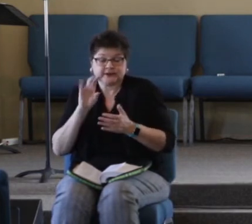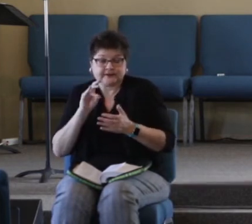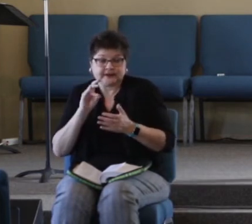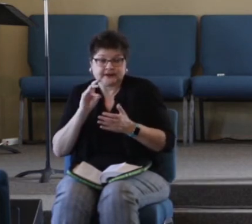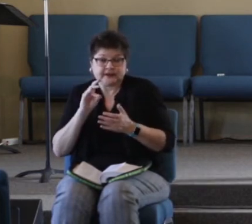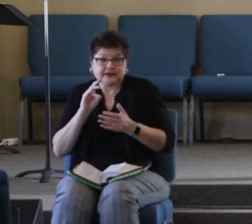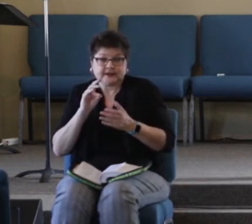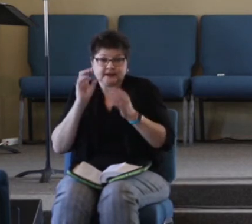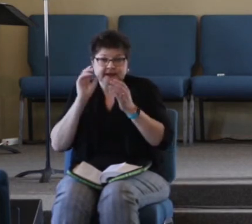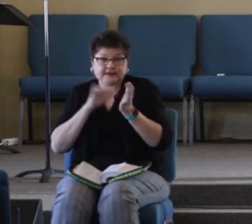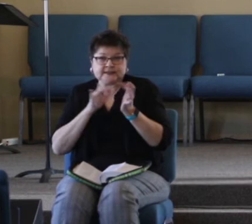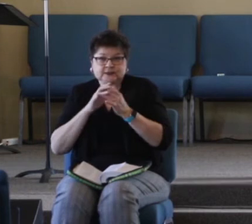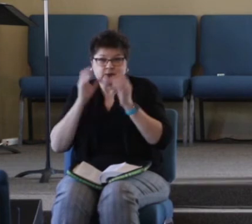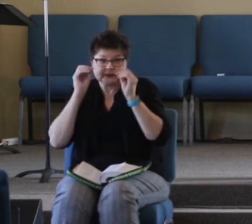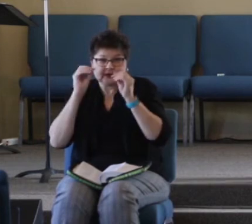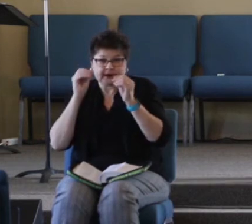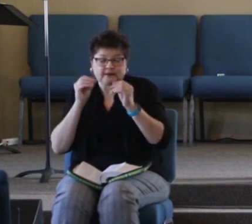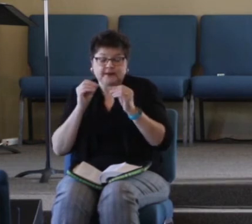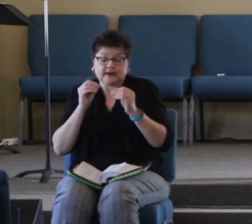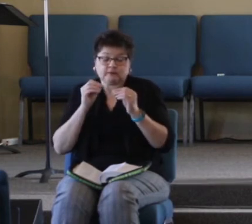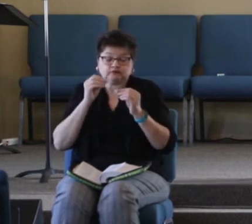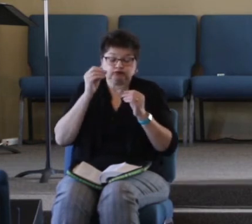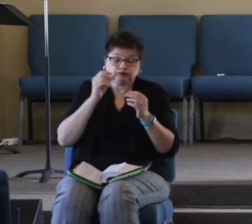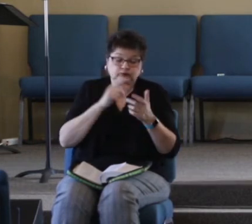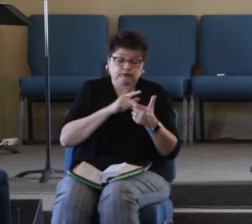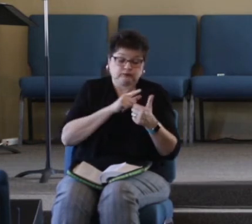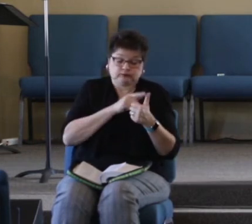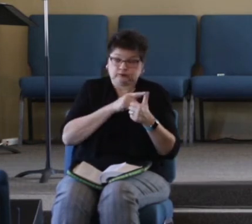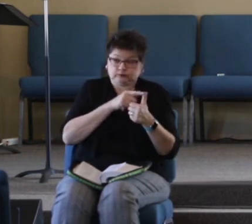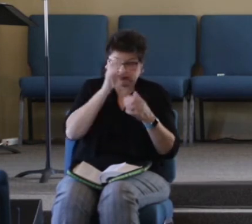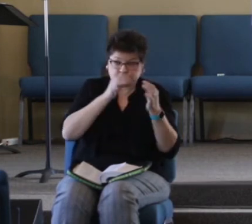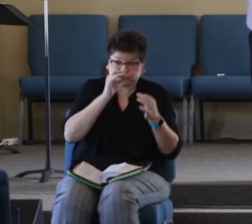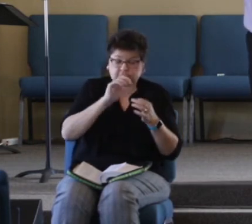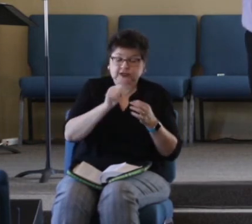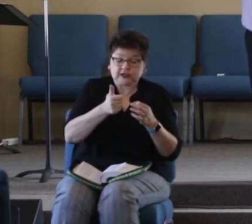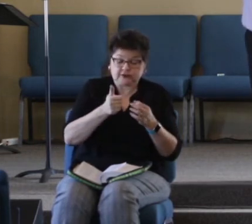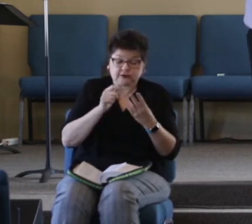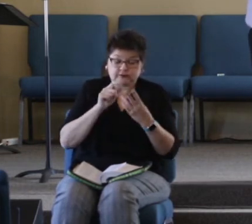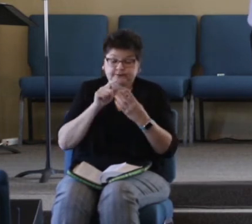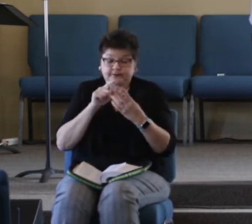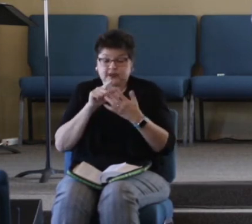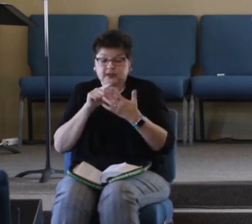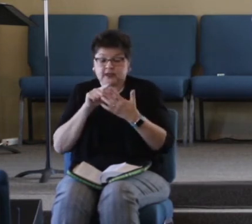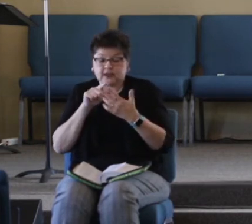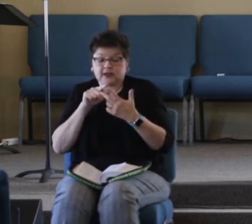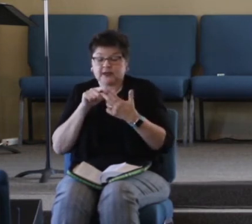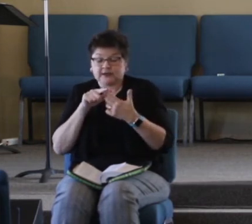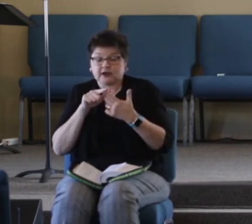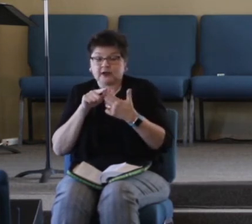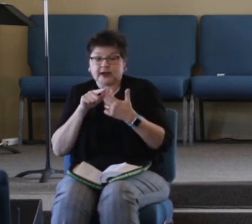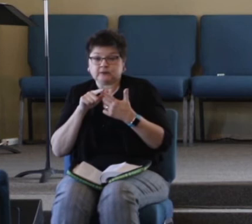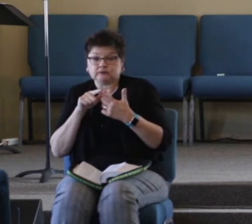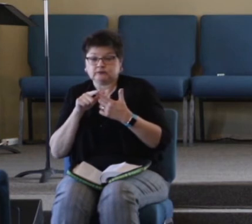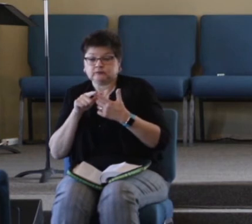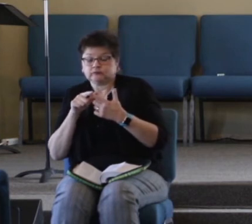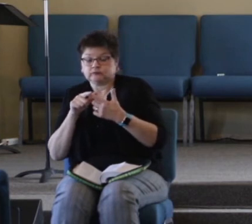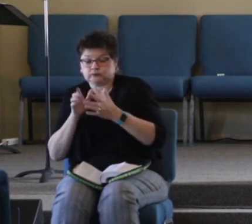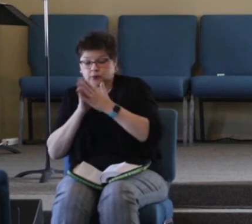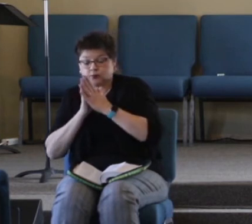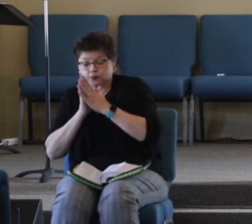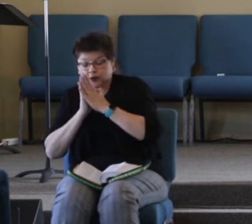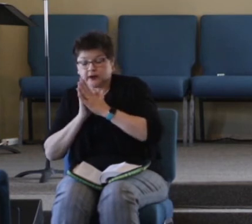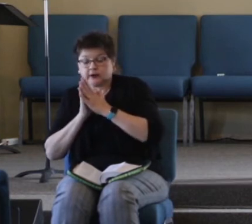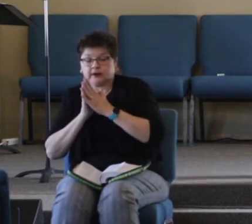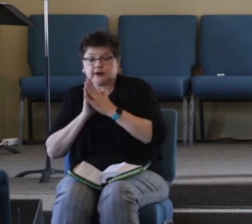them. He taught about judging others. He taught about prayer and the golden rule. Do unto others as you would have them do unto